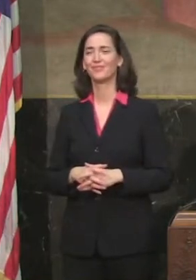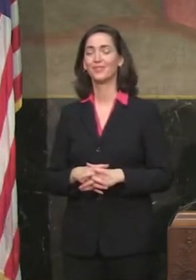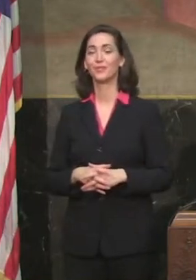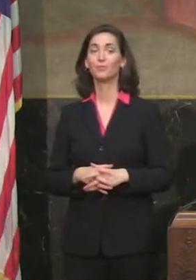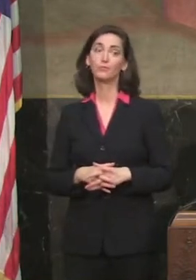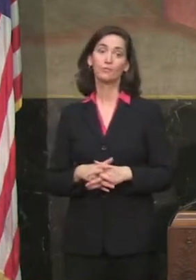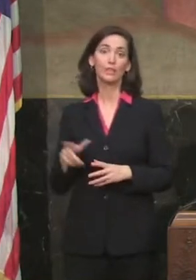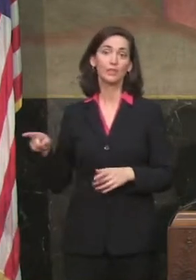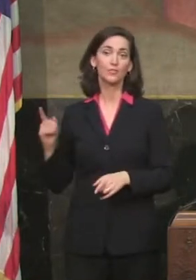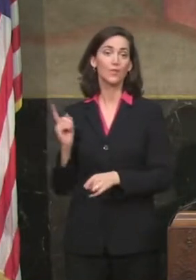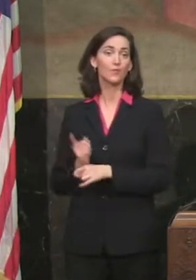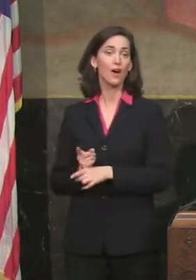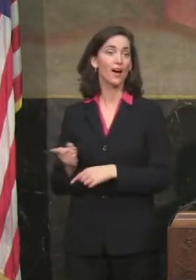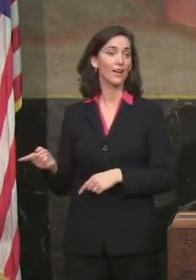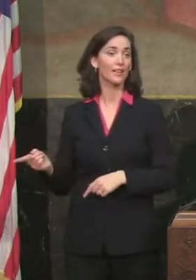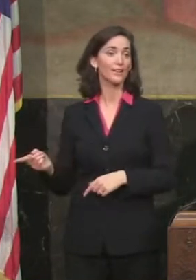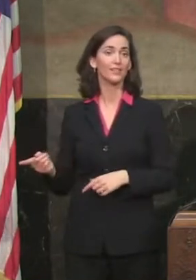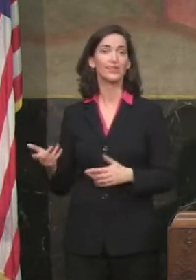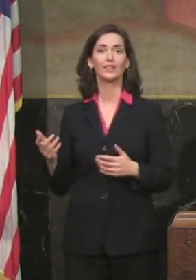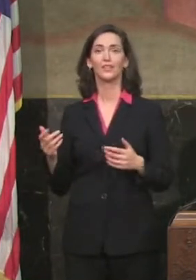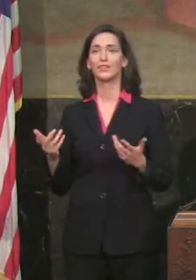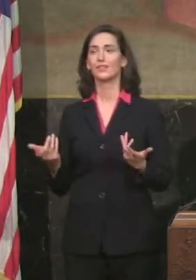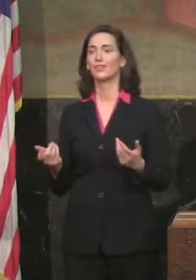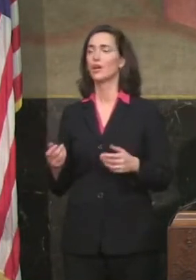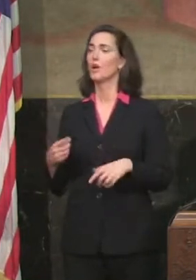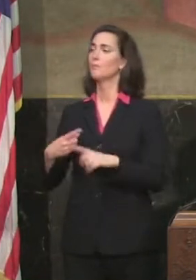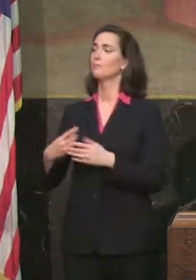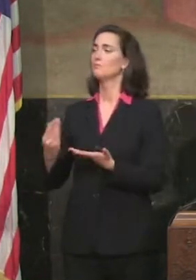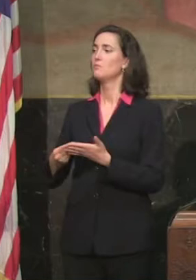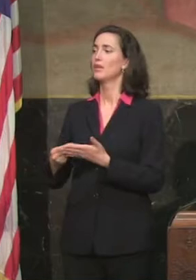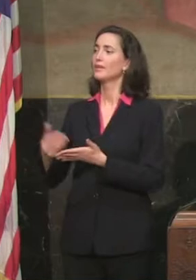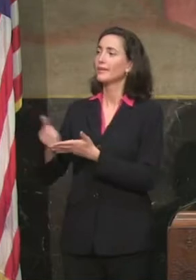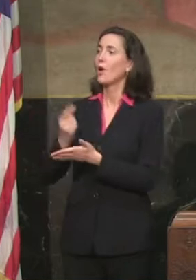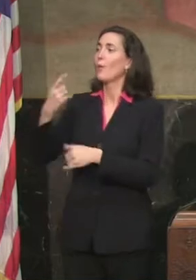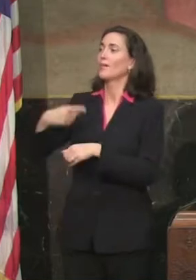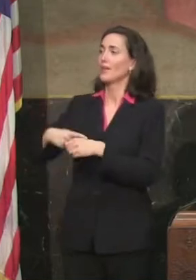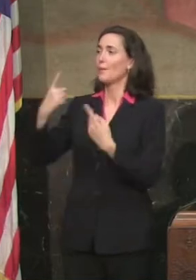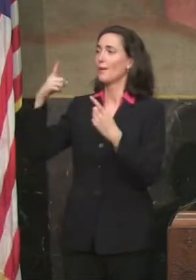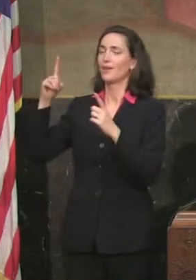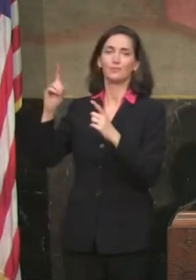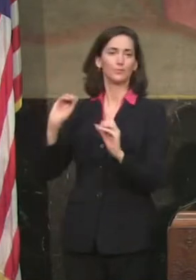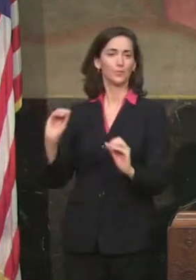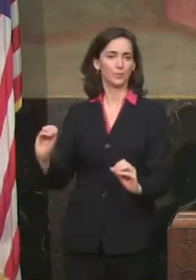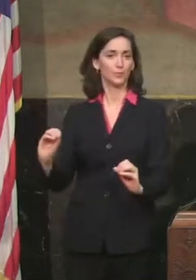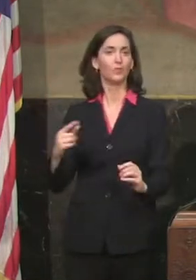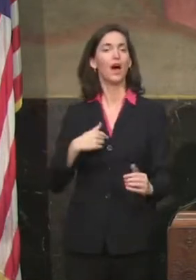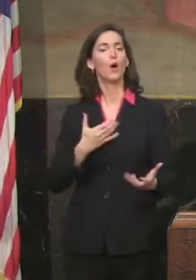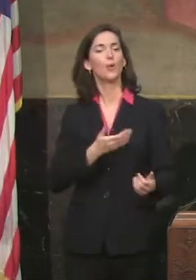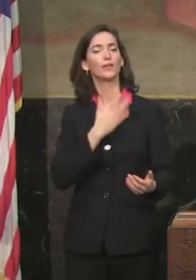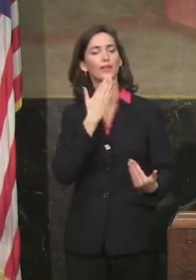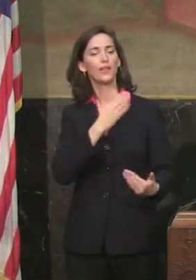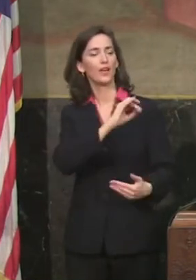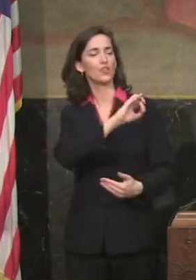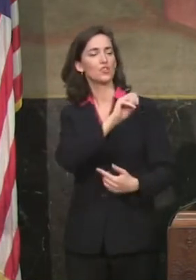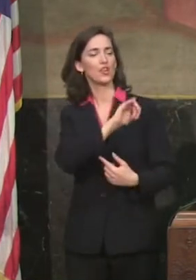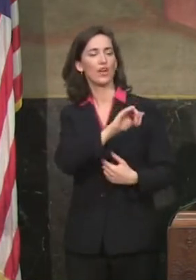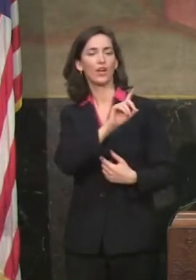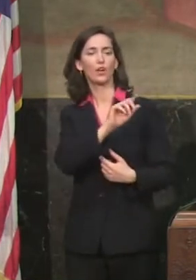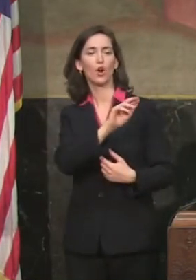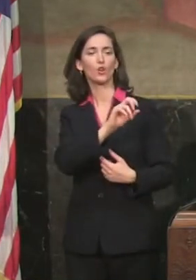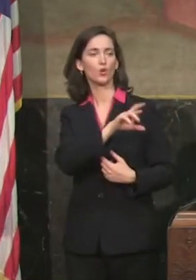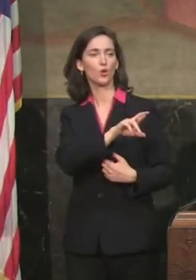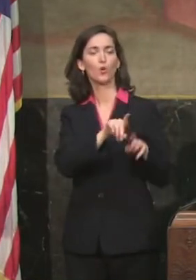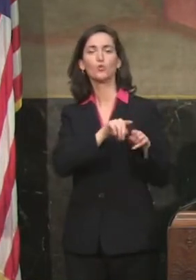Indeed, he's right. There were no gimmicks, no one-time money. And I want to thank Jay Darden and the entire Division